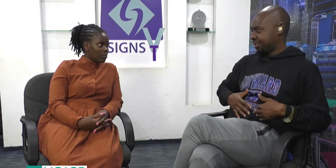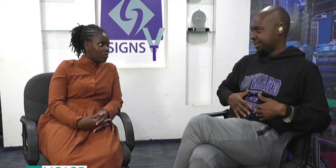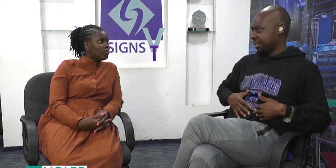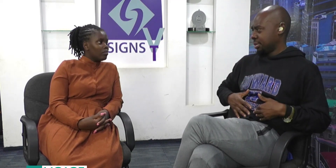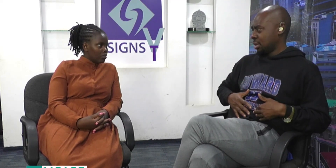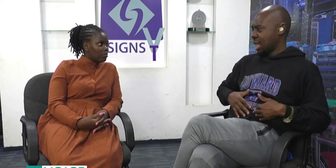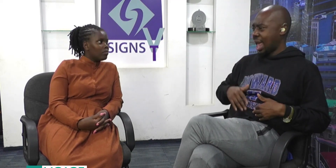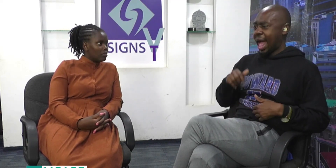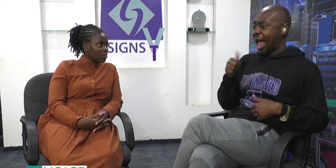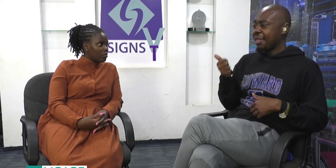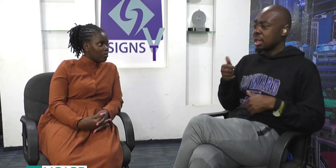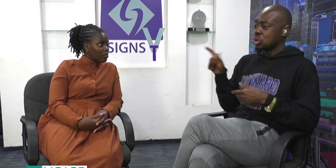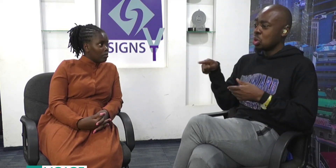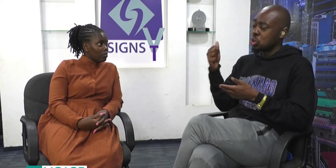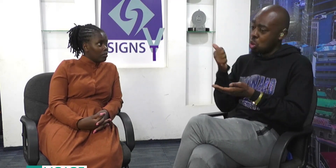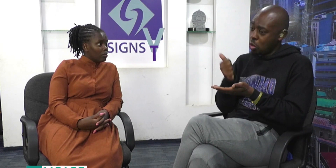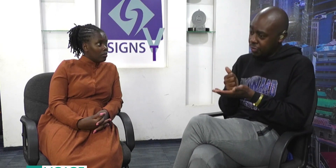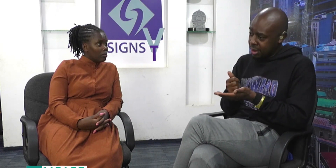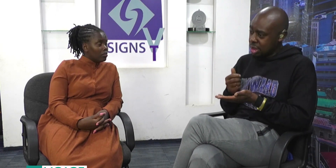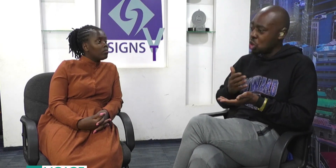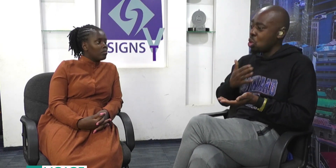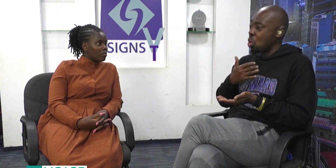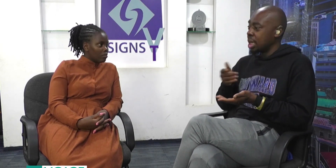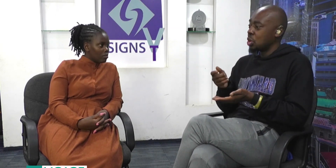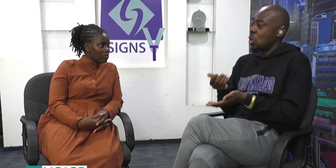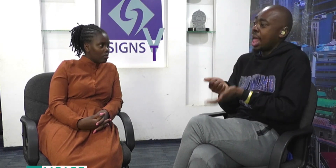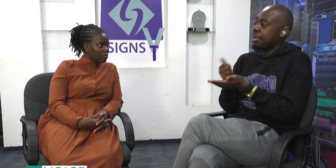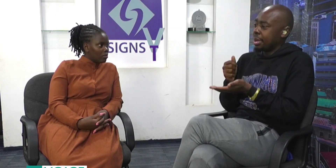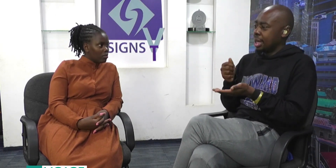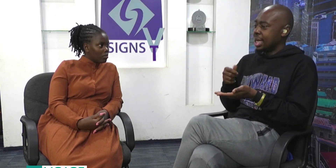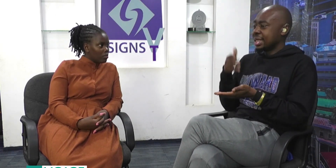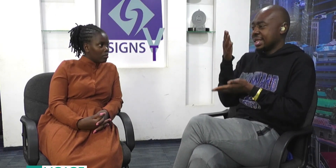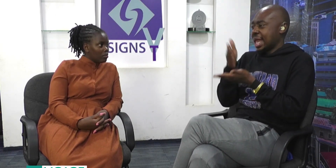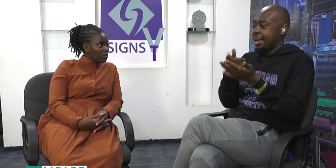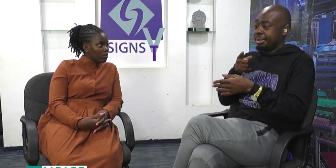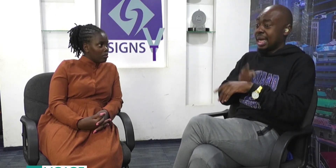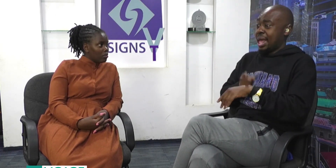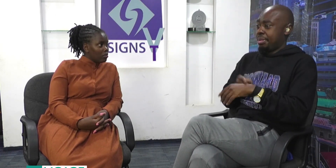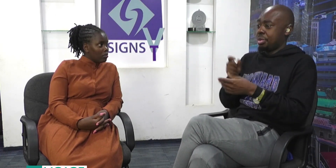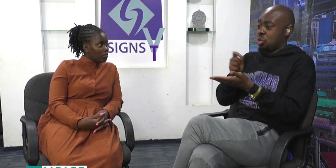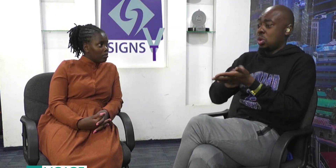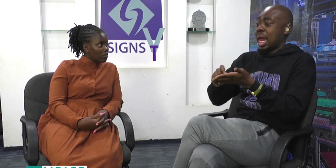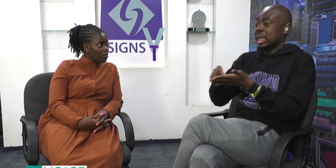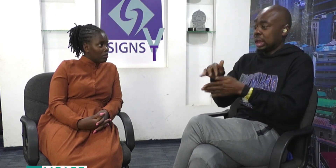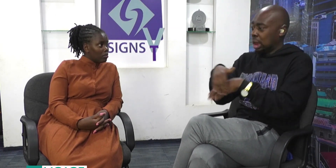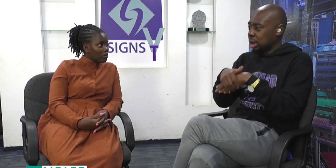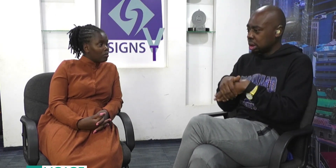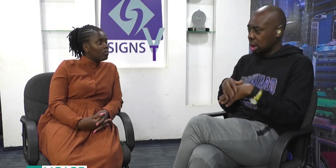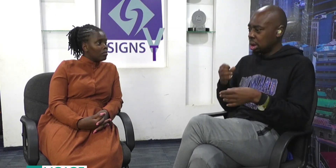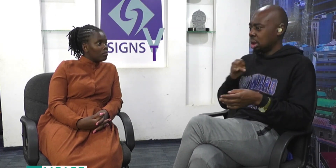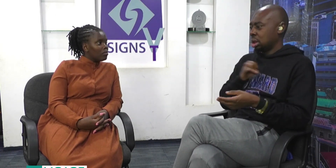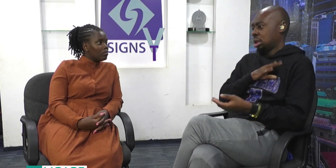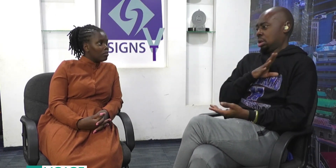think that deaf people are nobody, and the only thing they need is help. And